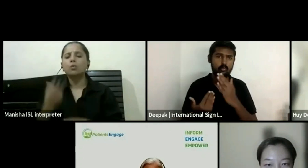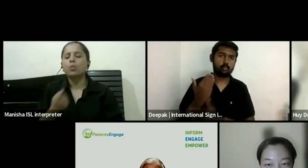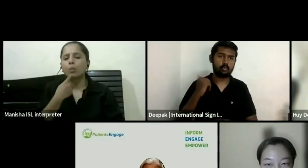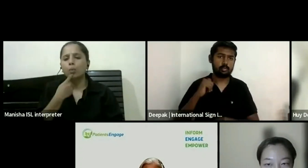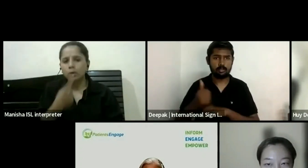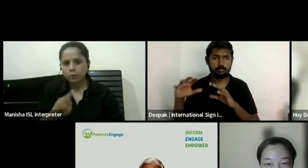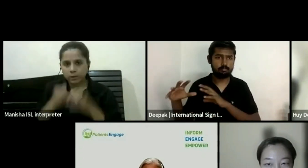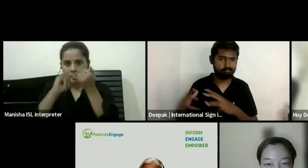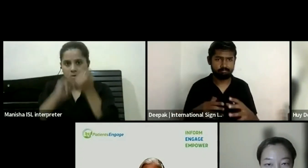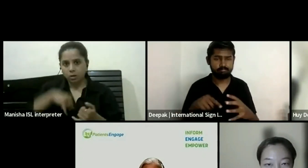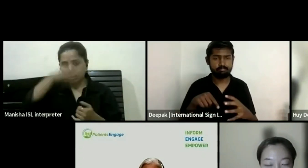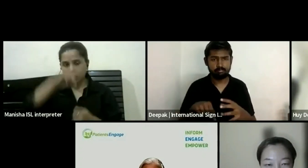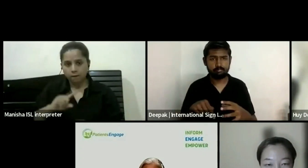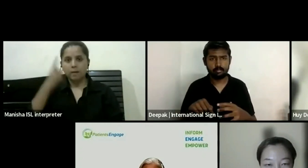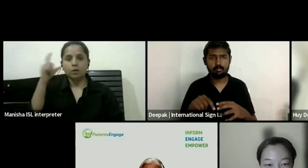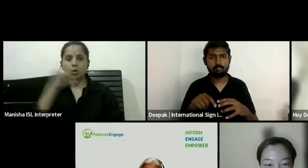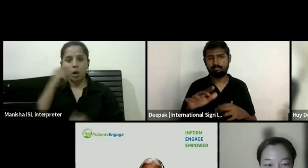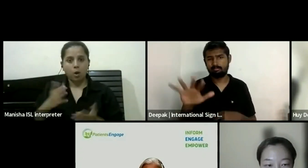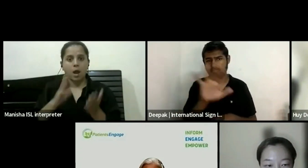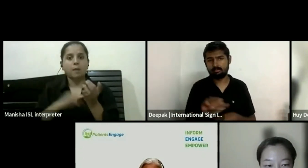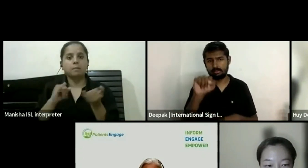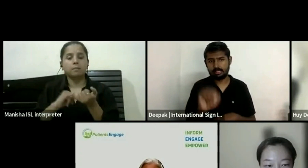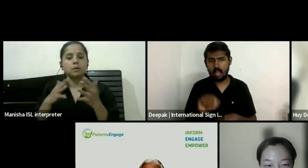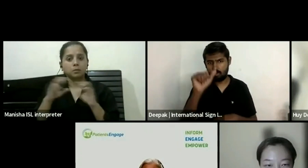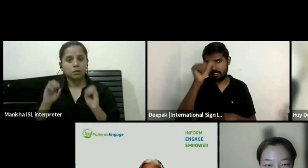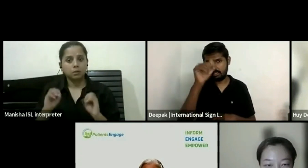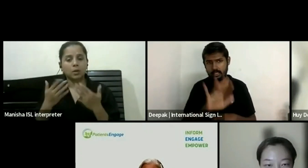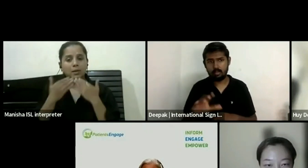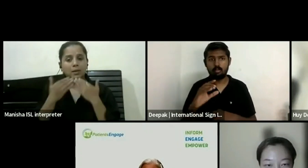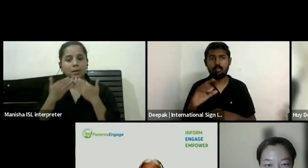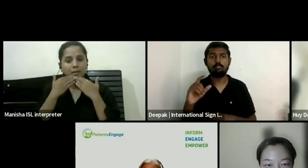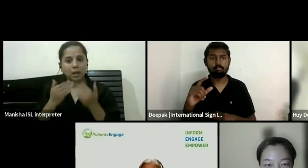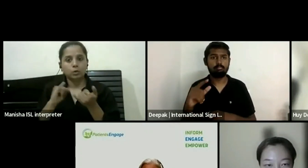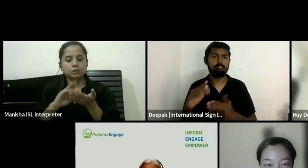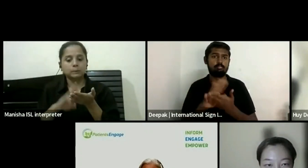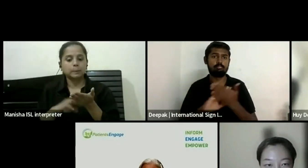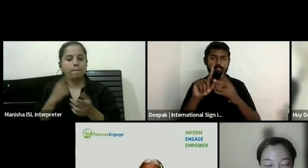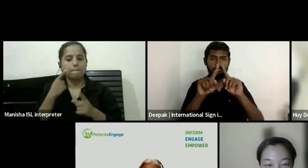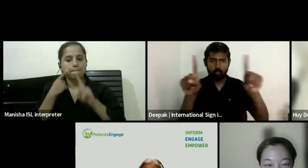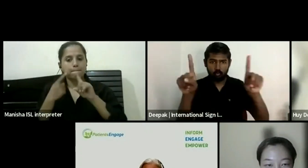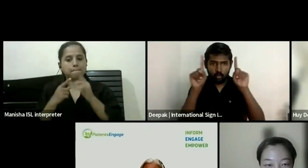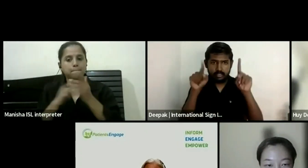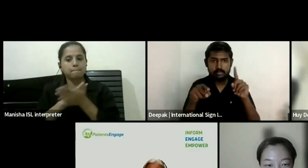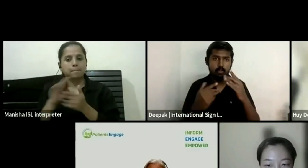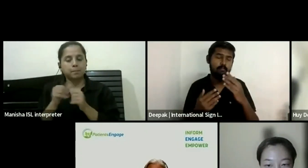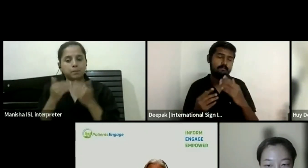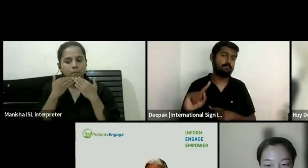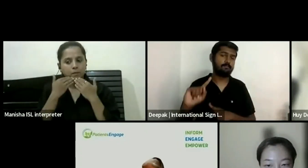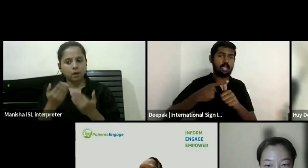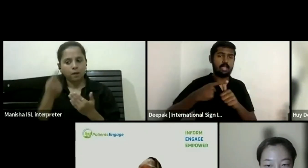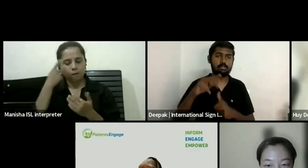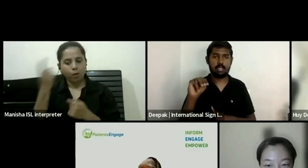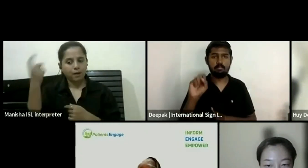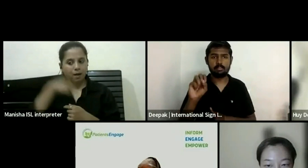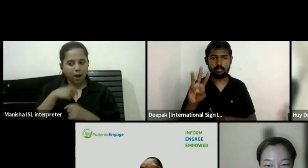first college to have this department. And thanks for Smitha, because through her statement only I got to know about the